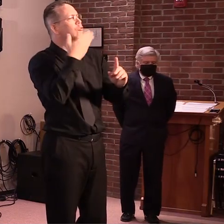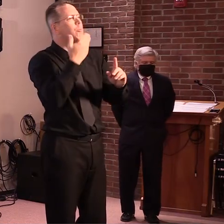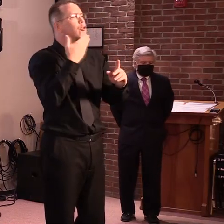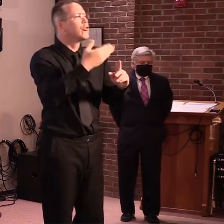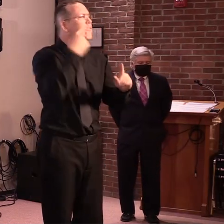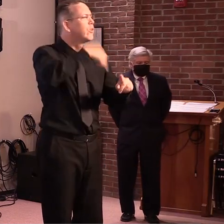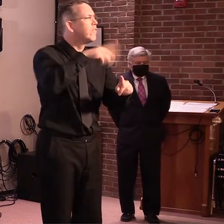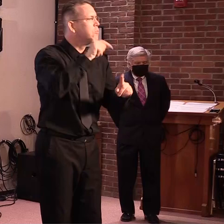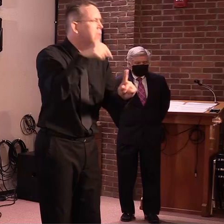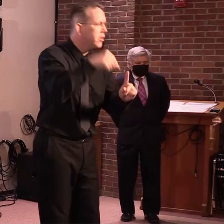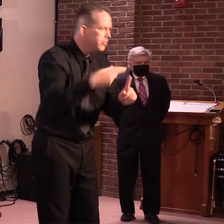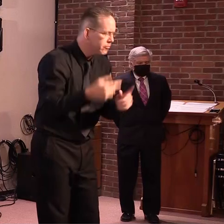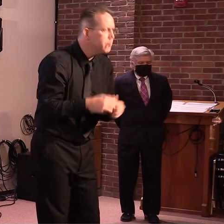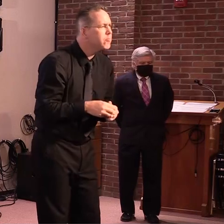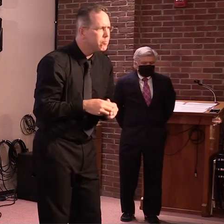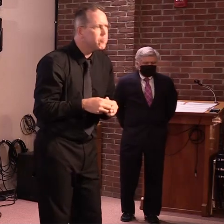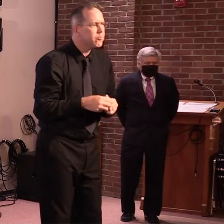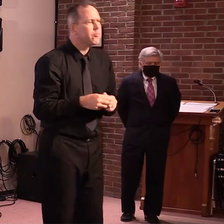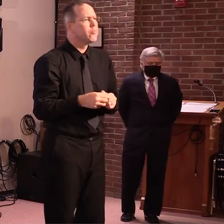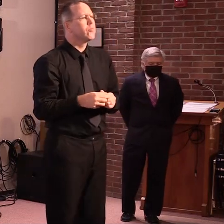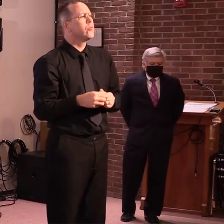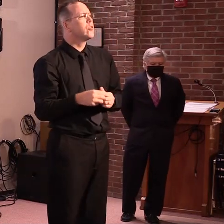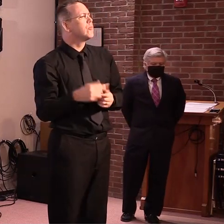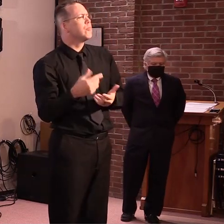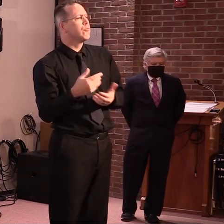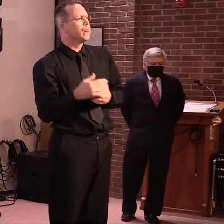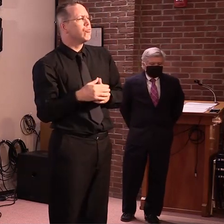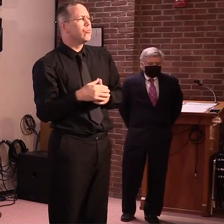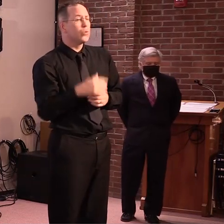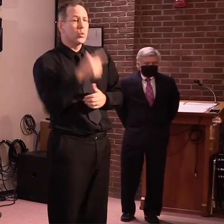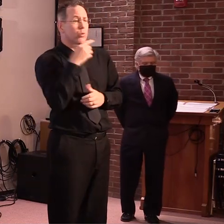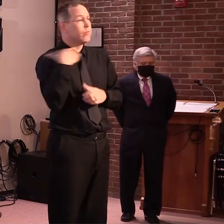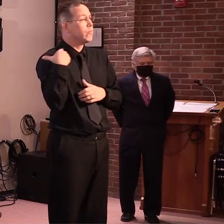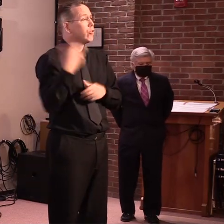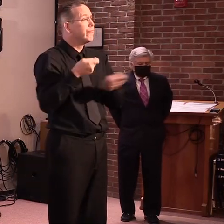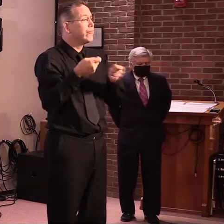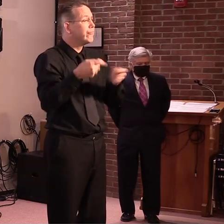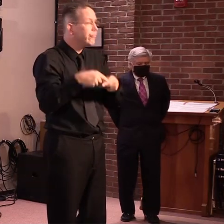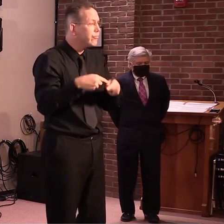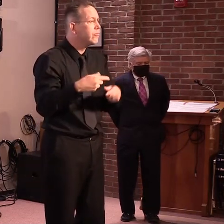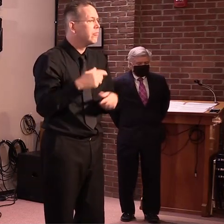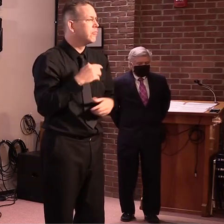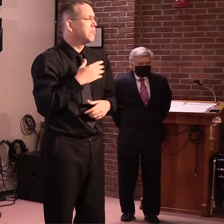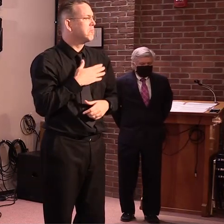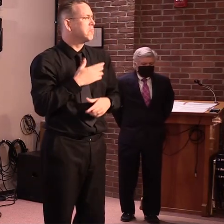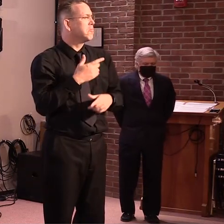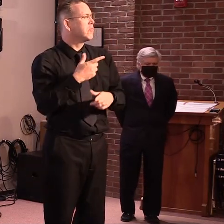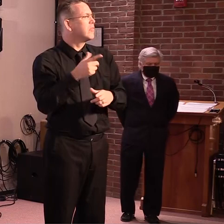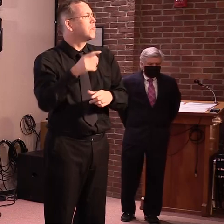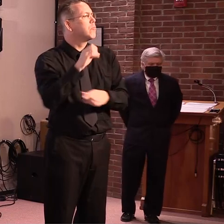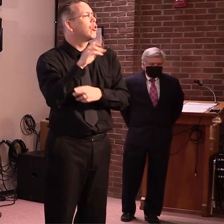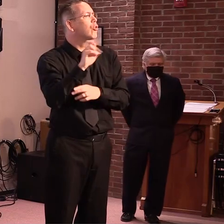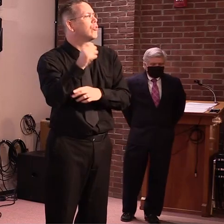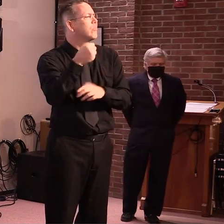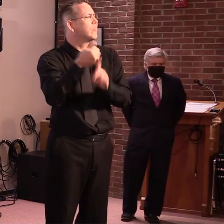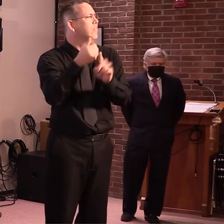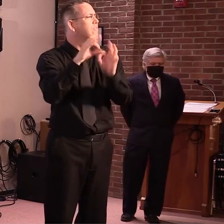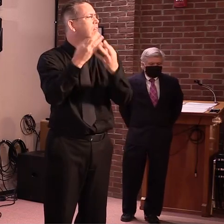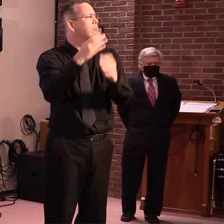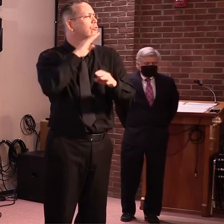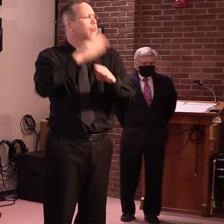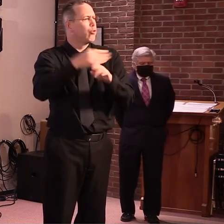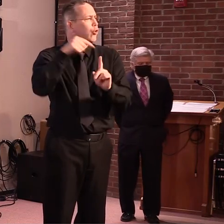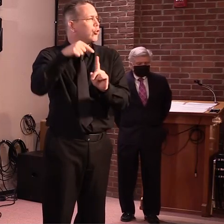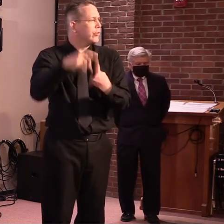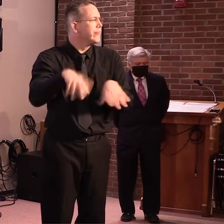is currently chaired and led with incredible vision by their daughter, Barbara Benedict. Even as its understandings of